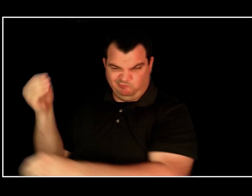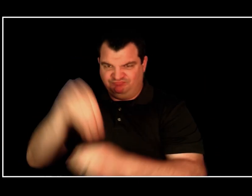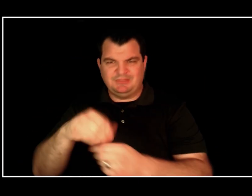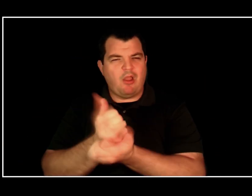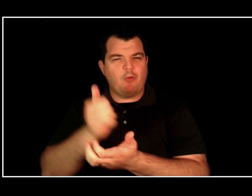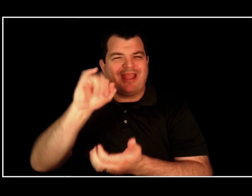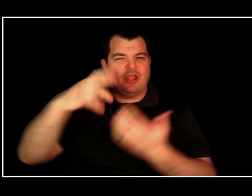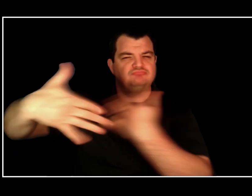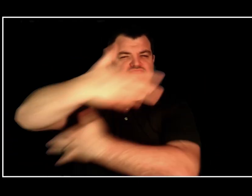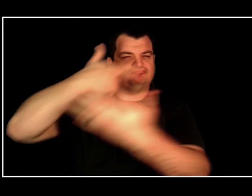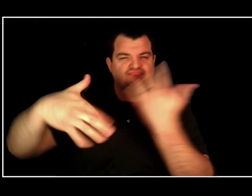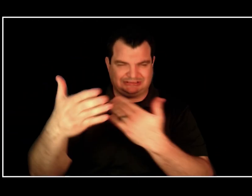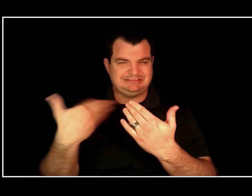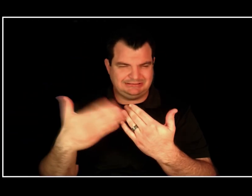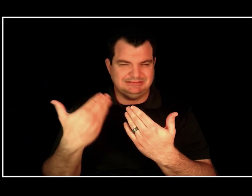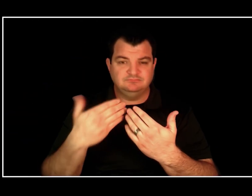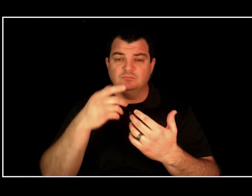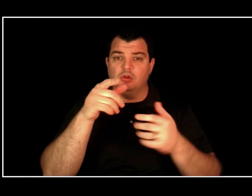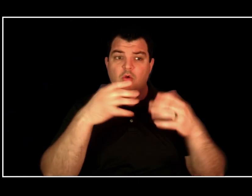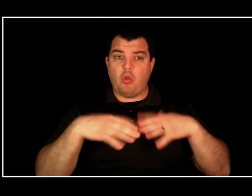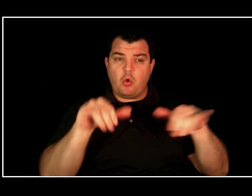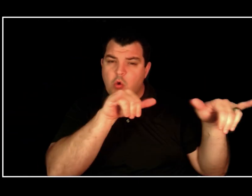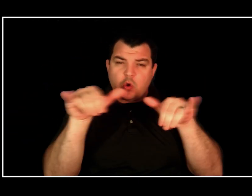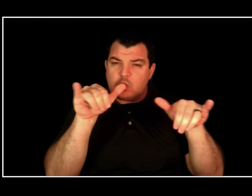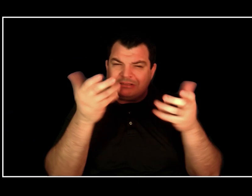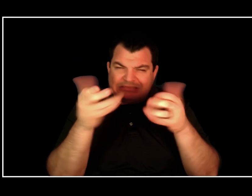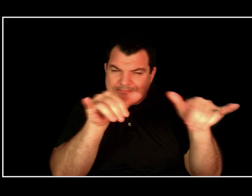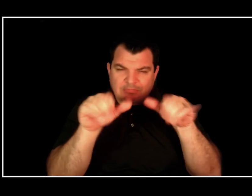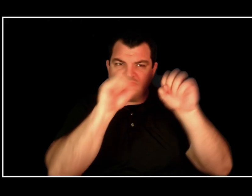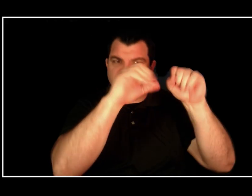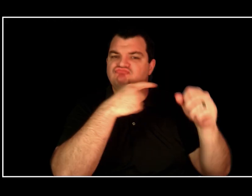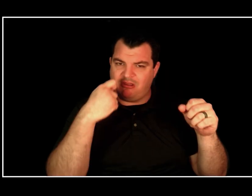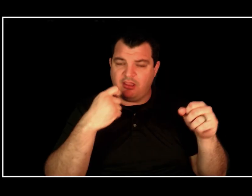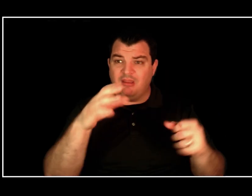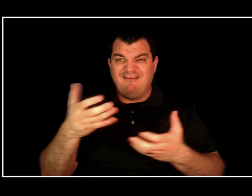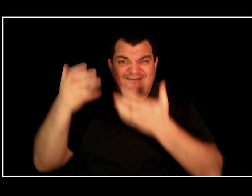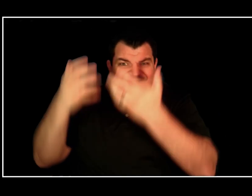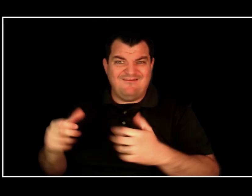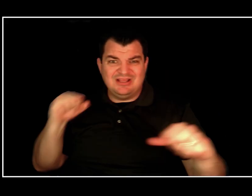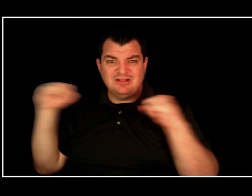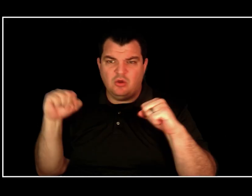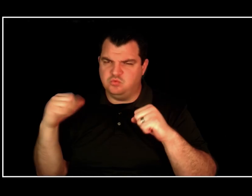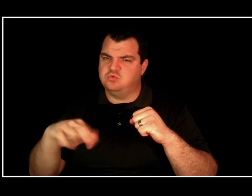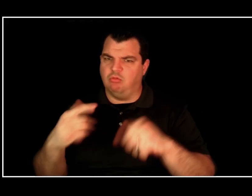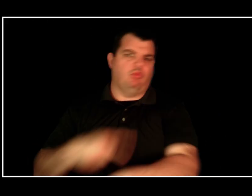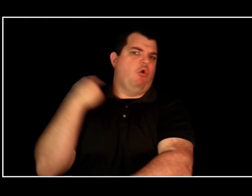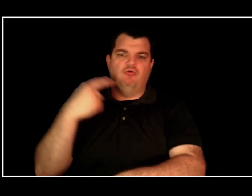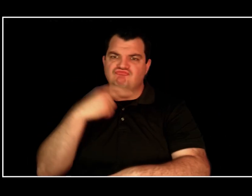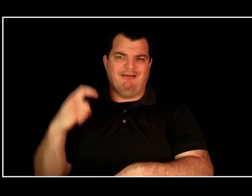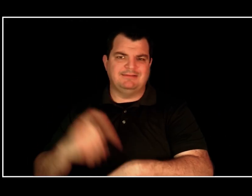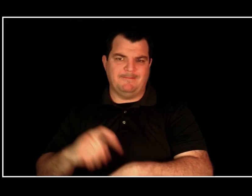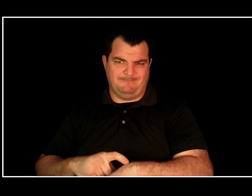and shortens drying time. Dry similar items together. Heavy towels take longer to dry than